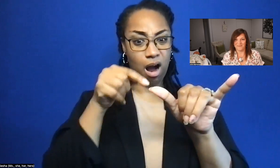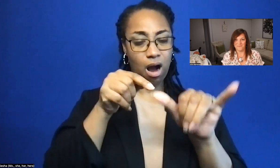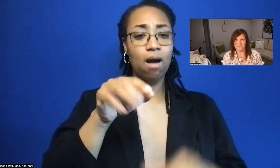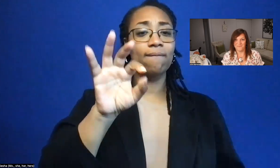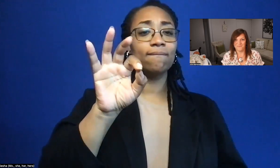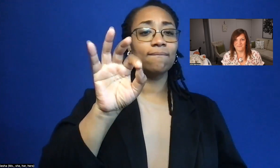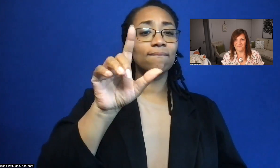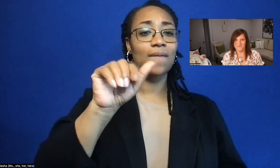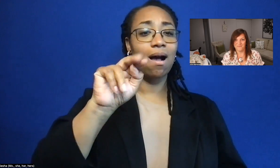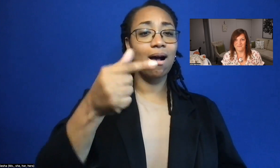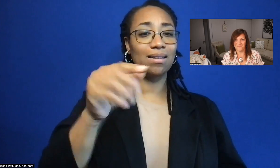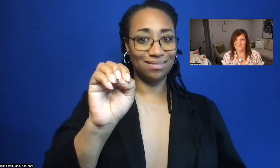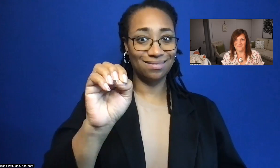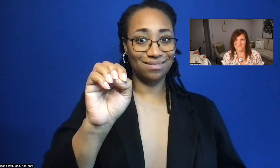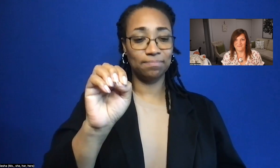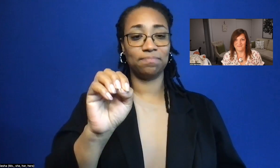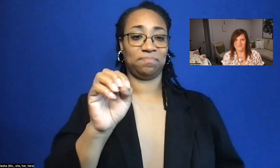in.